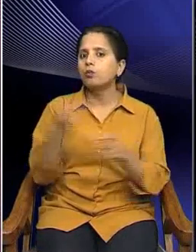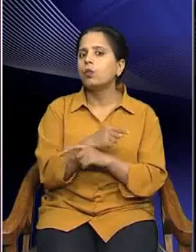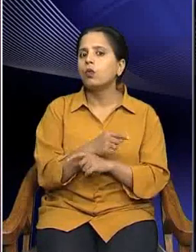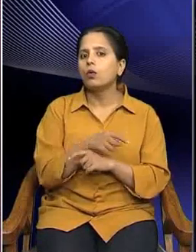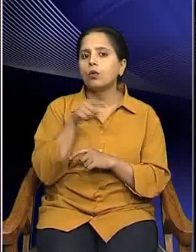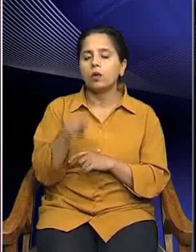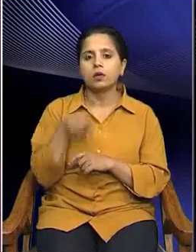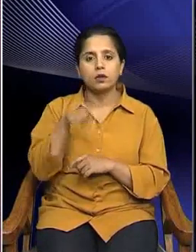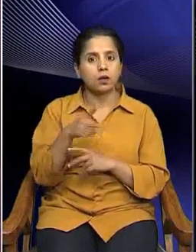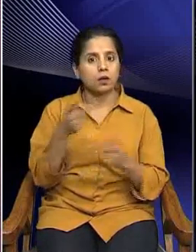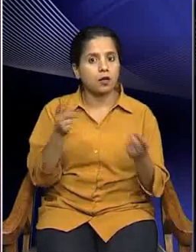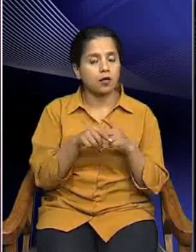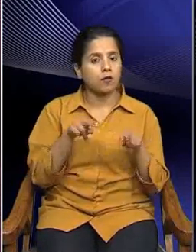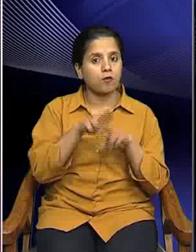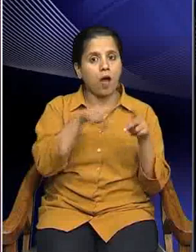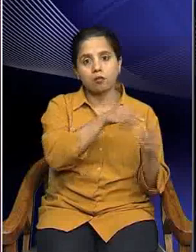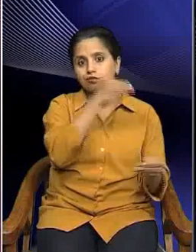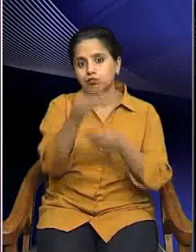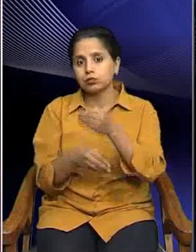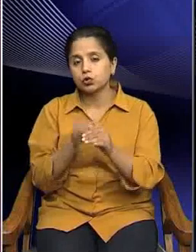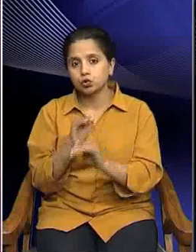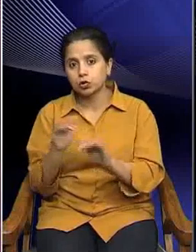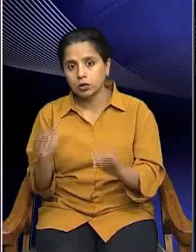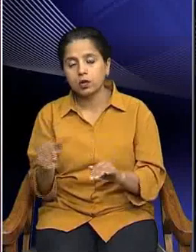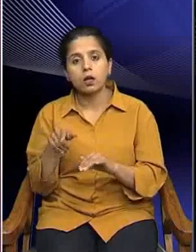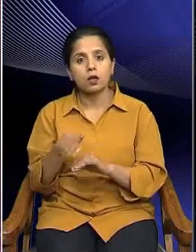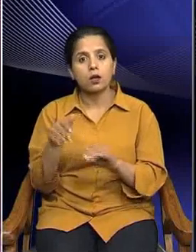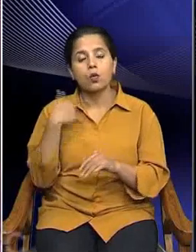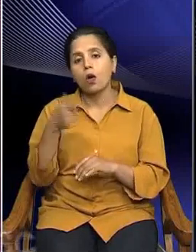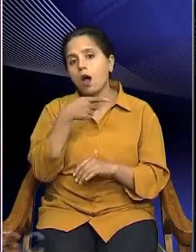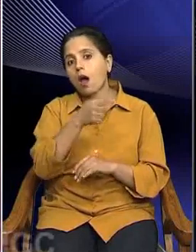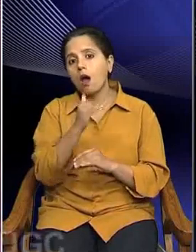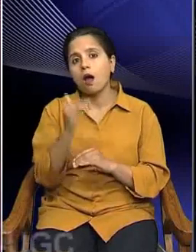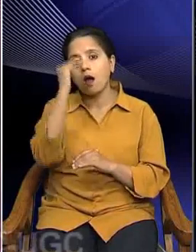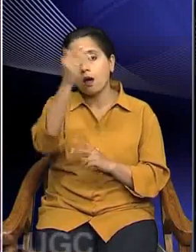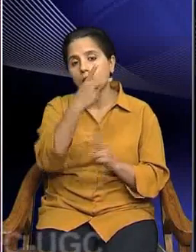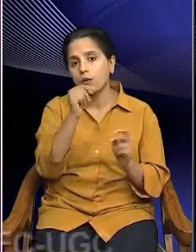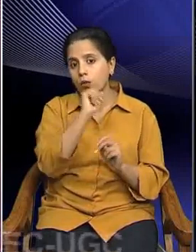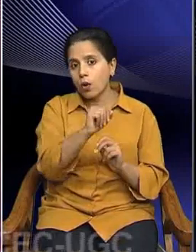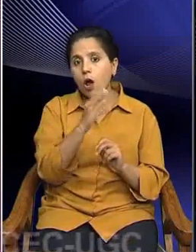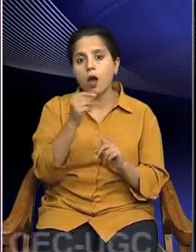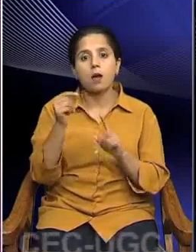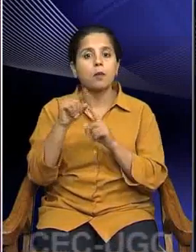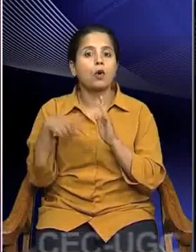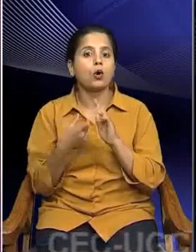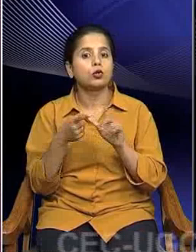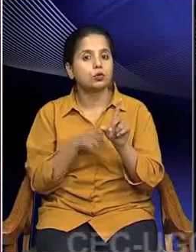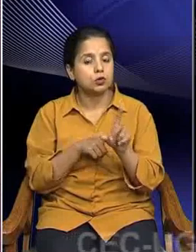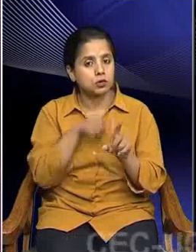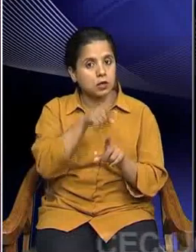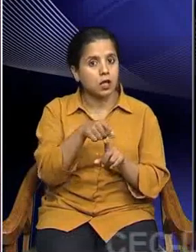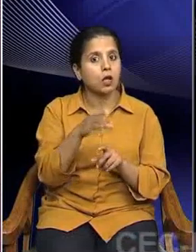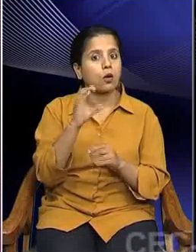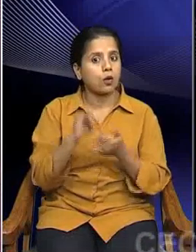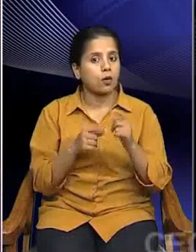wealth transfers from the parents to the children, and parents have the higher opportunity cost. And so therefore what happens is, now